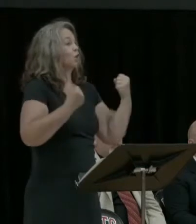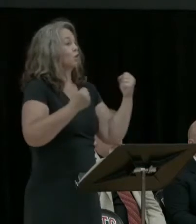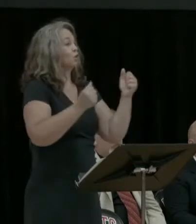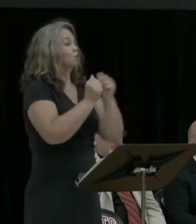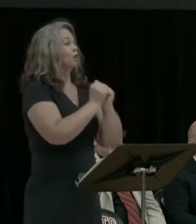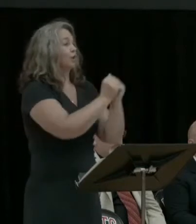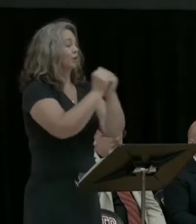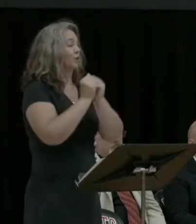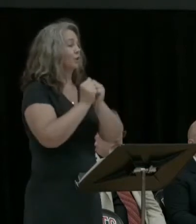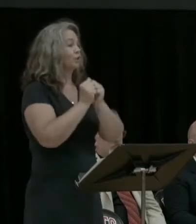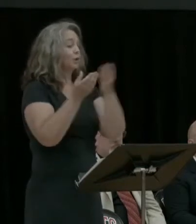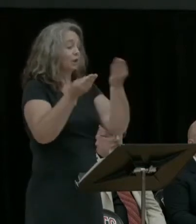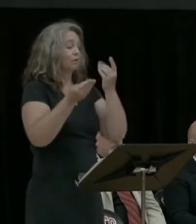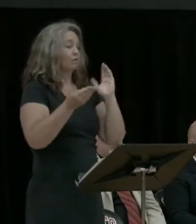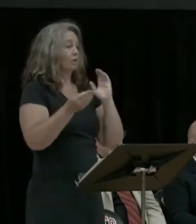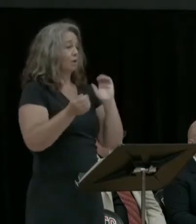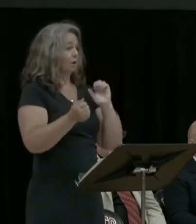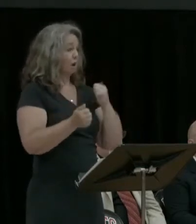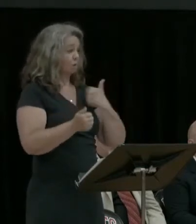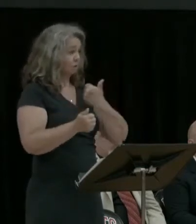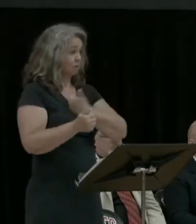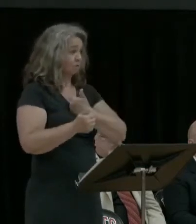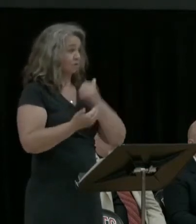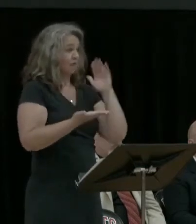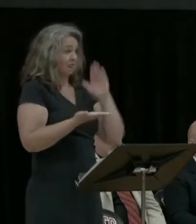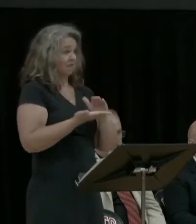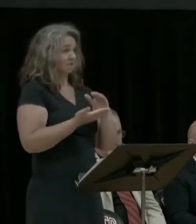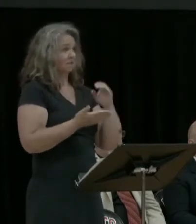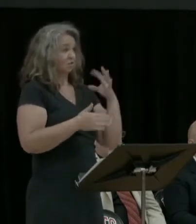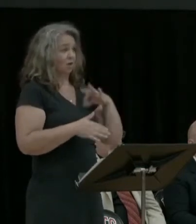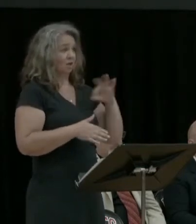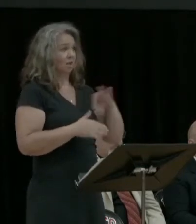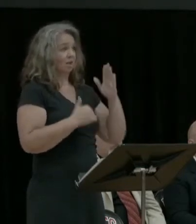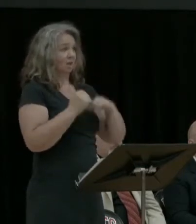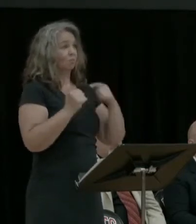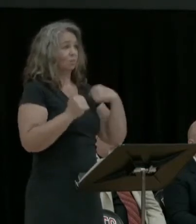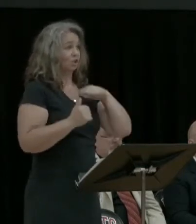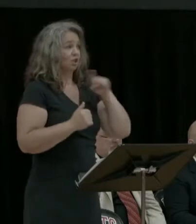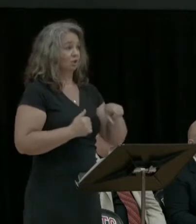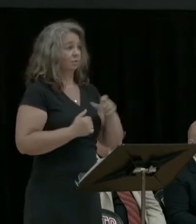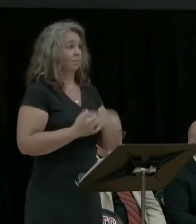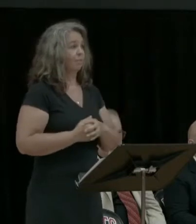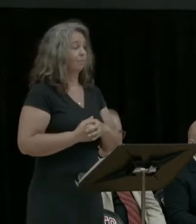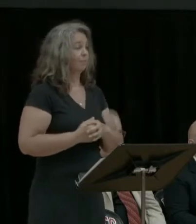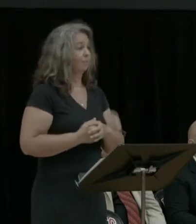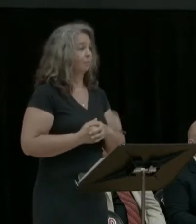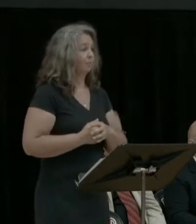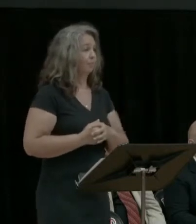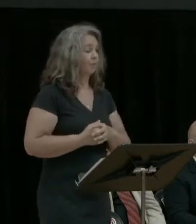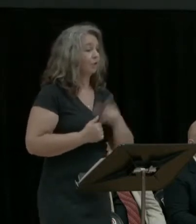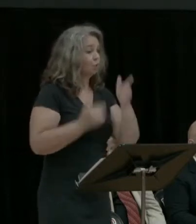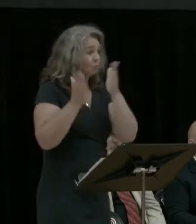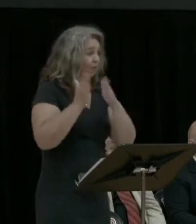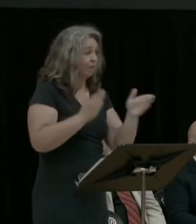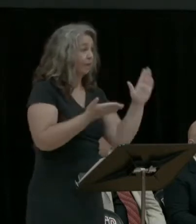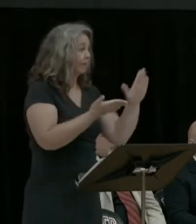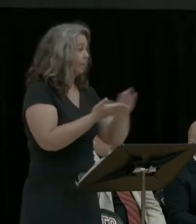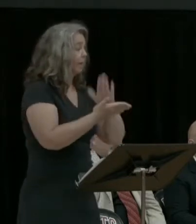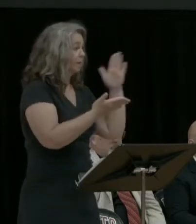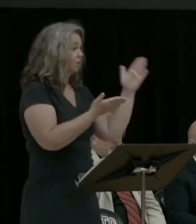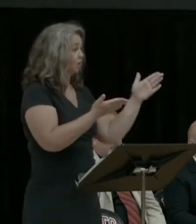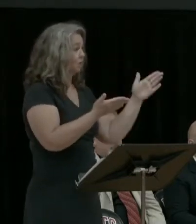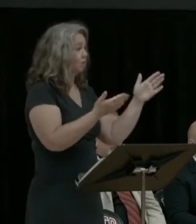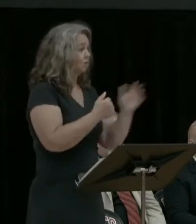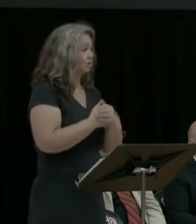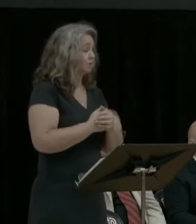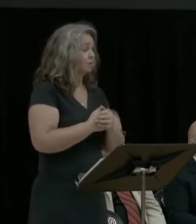ourselves less credit than we should. Whether you plan on college, a gap year,